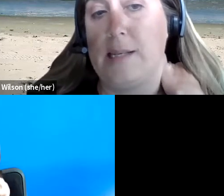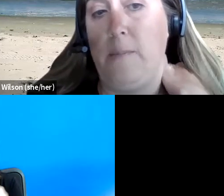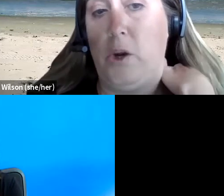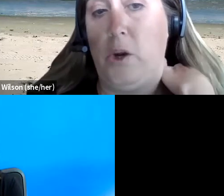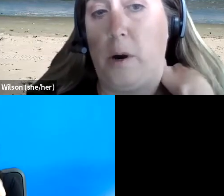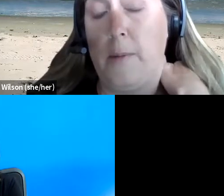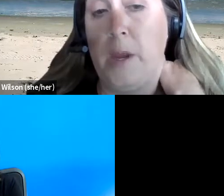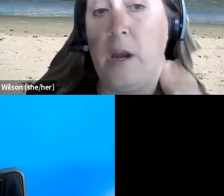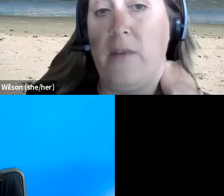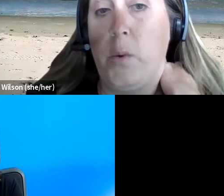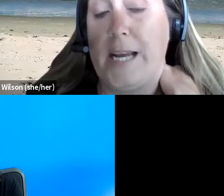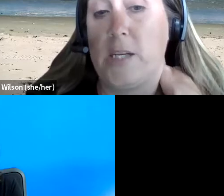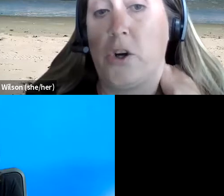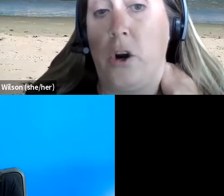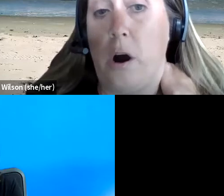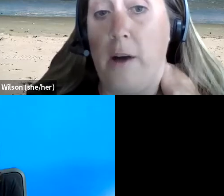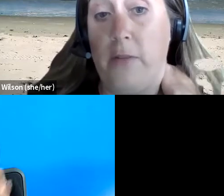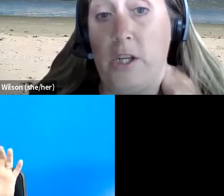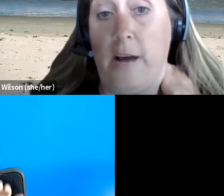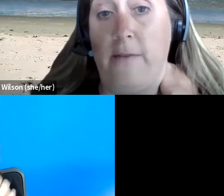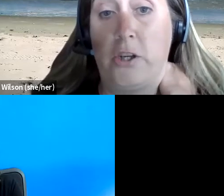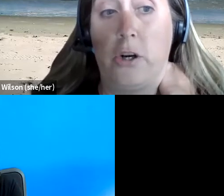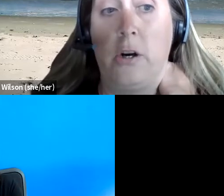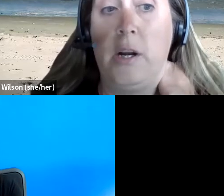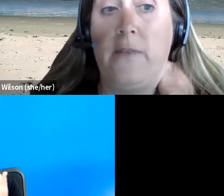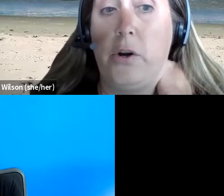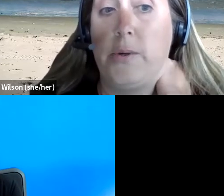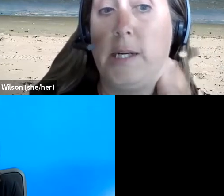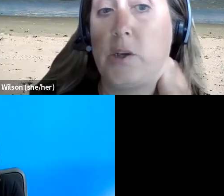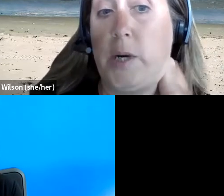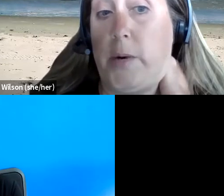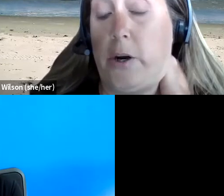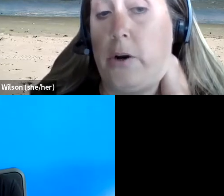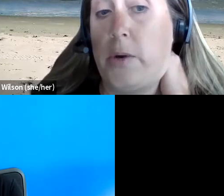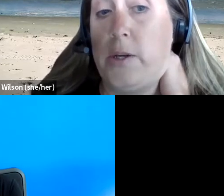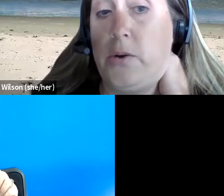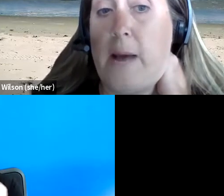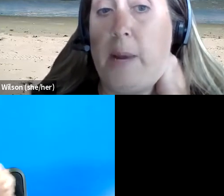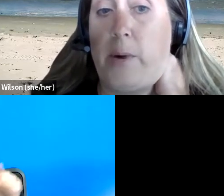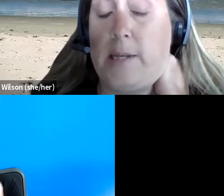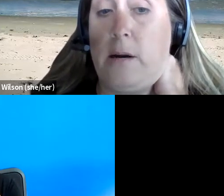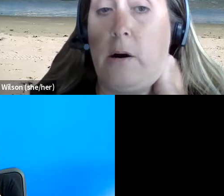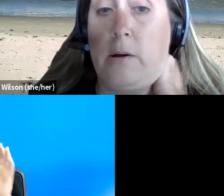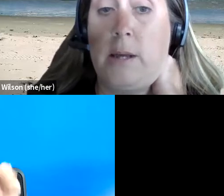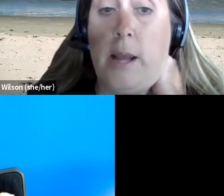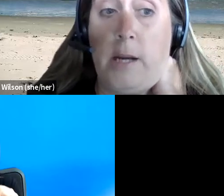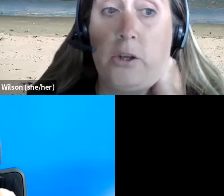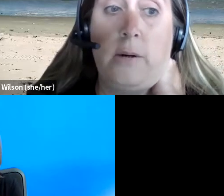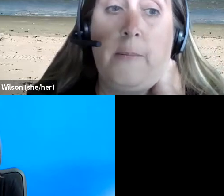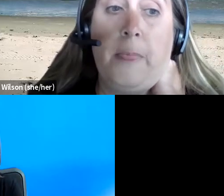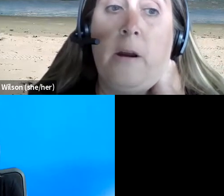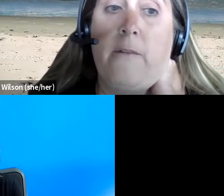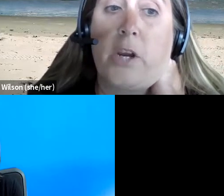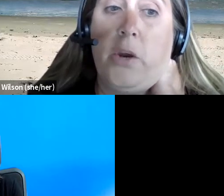in that same menu bar. If you would like to turn off the chat feature, if you're using a screen reader, you can do that by pressing